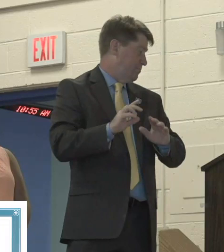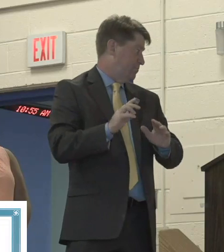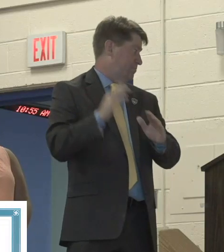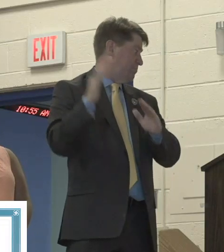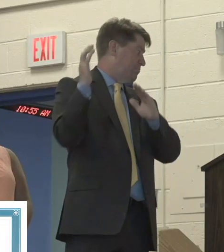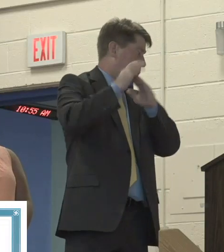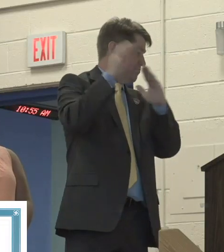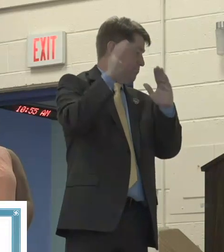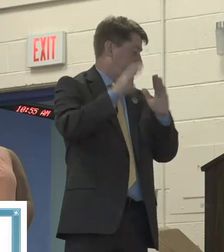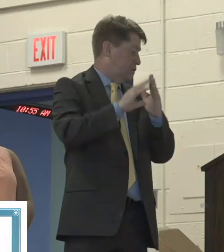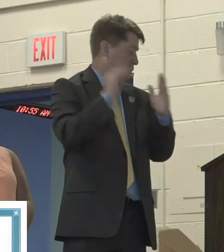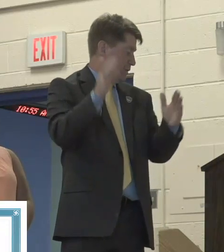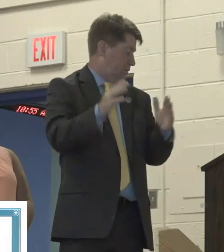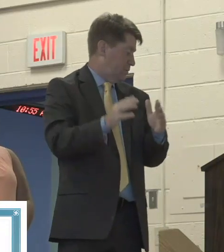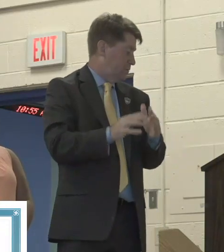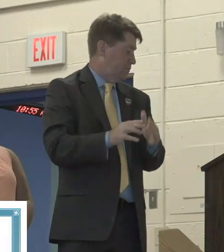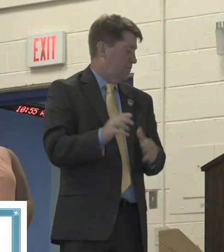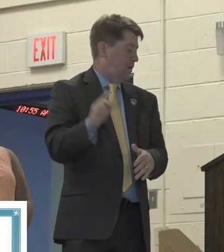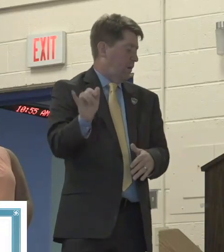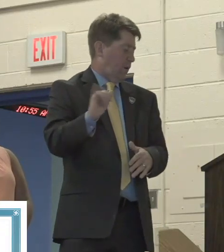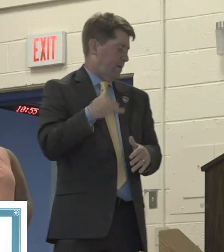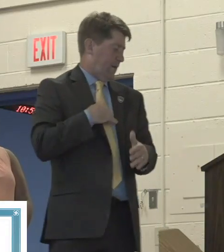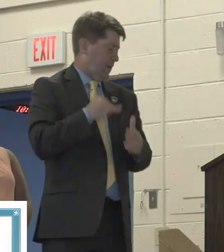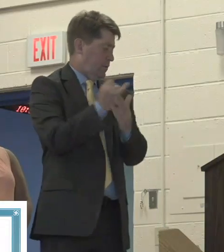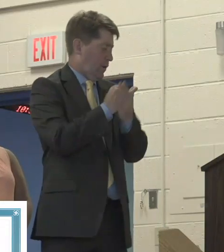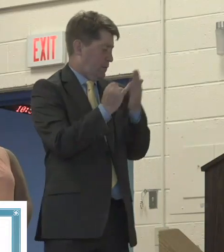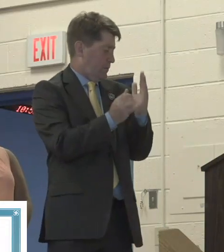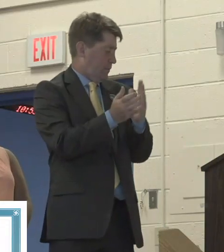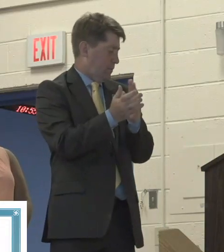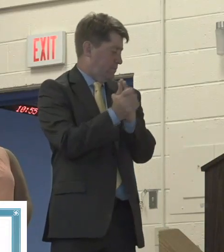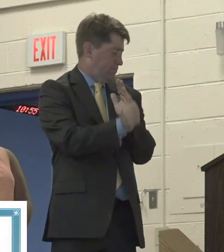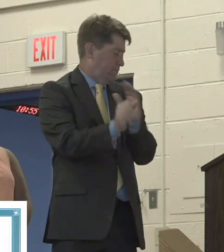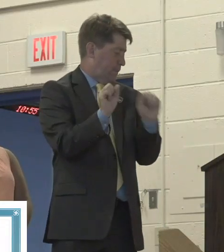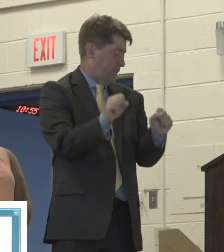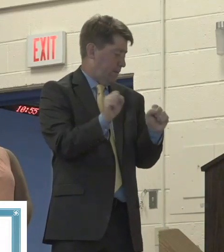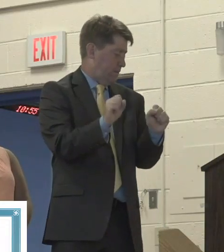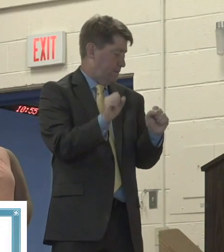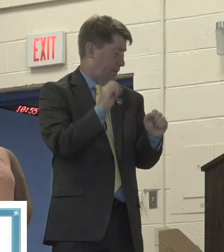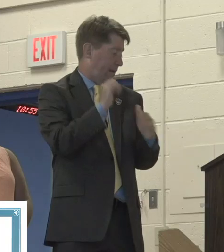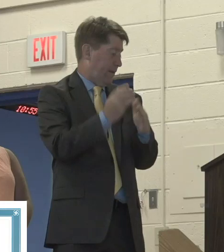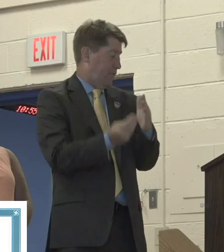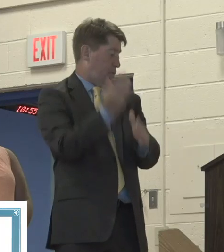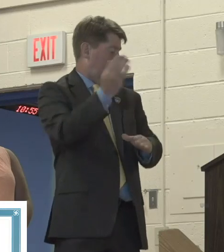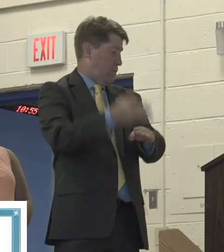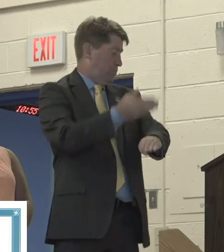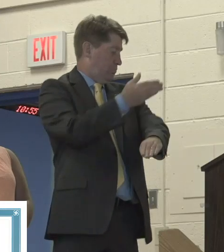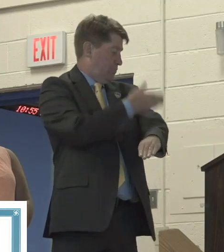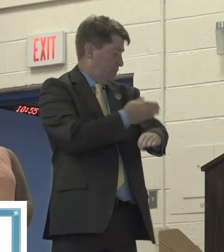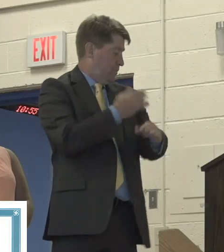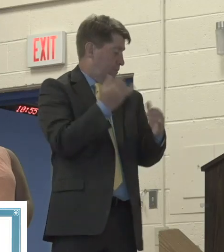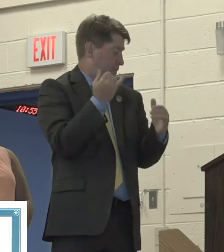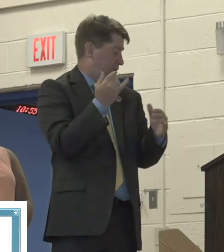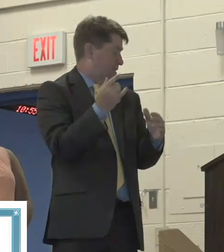This person is a great student and has shown their artistic abilities this